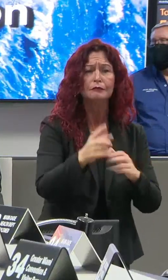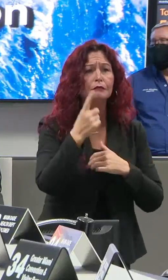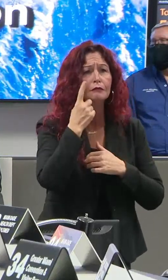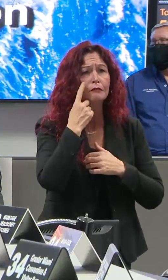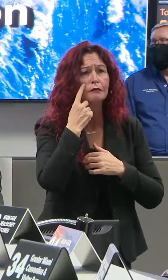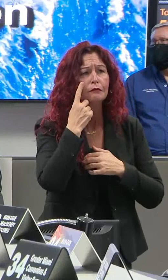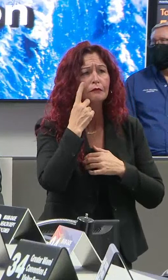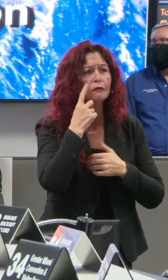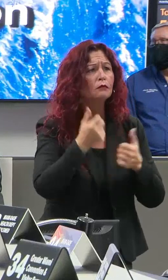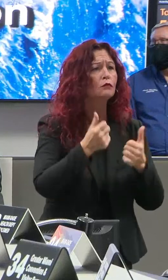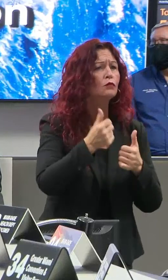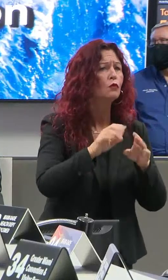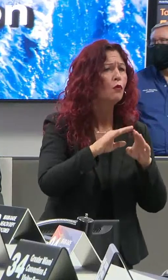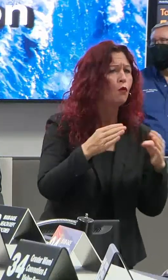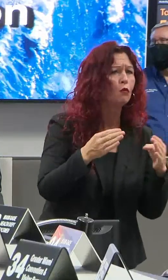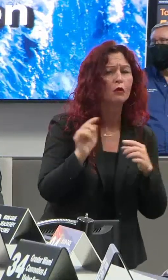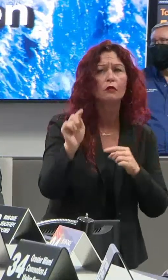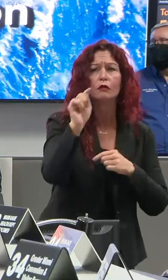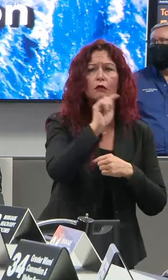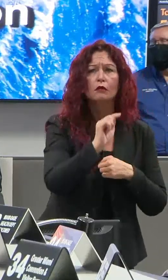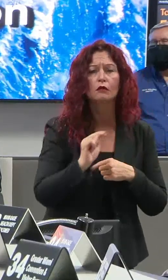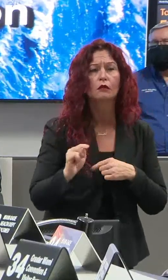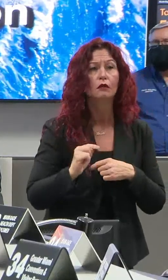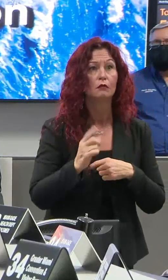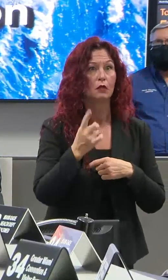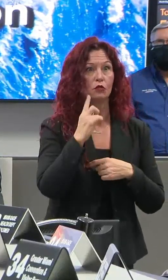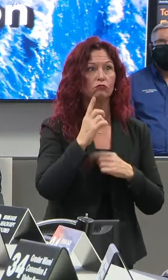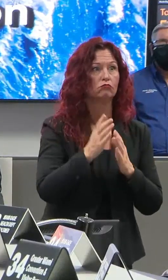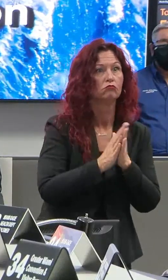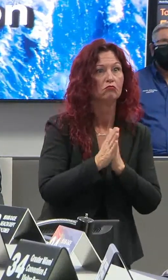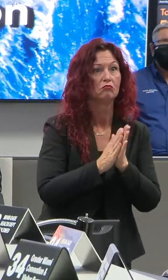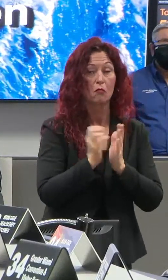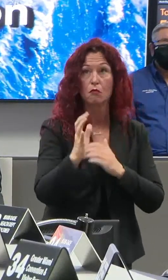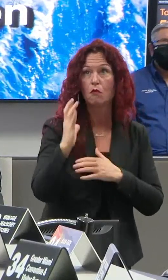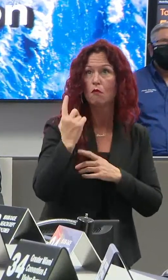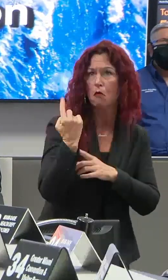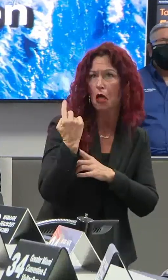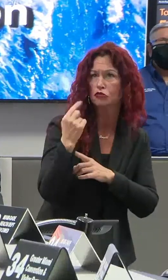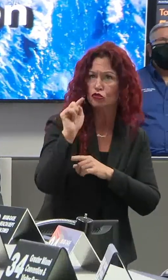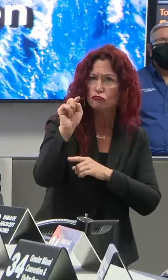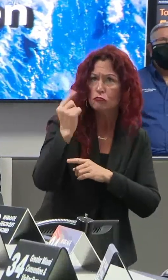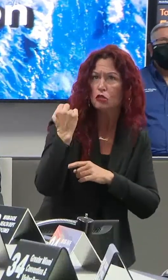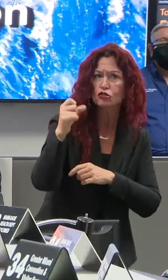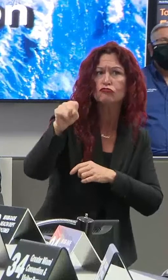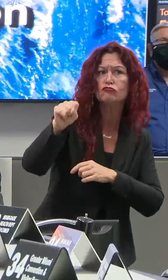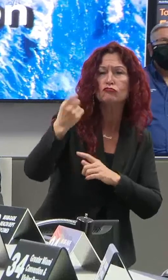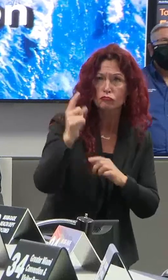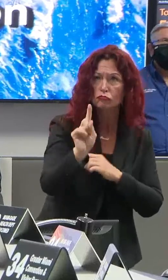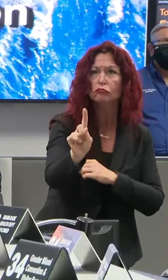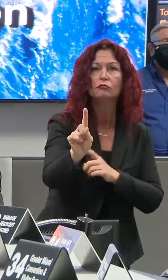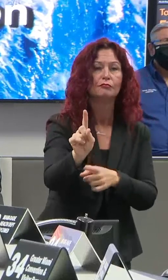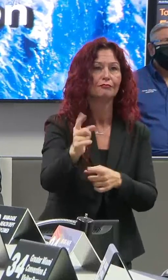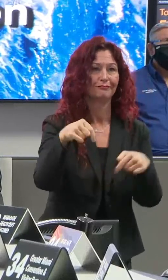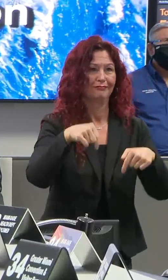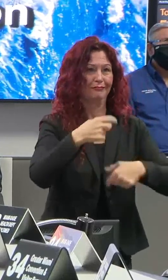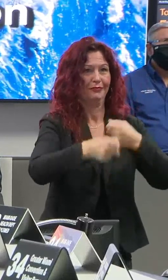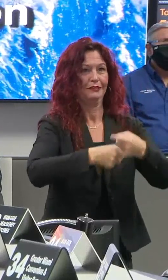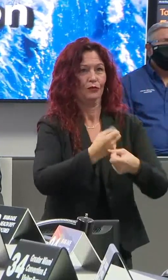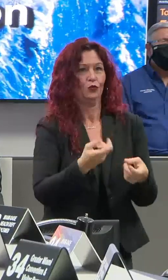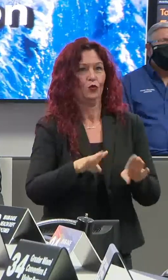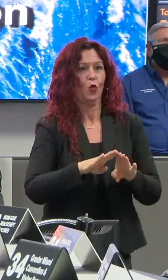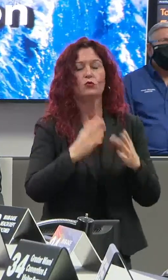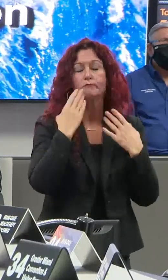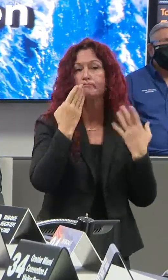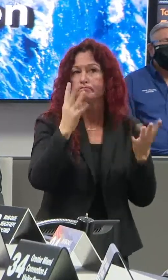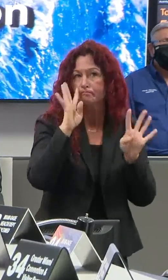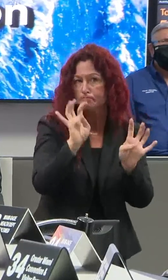waiting to get into an evacuation center that might not even be used for that storm. Please keep in mind that the purpose of these evacuation centers is